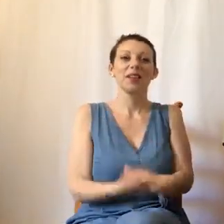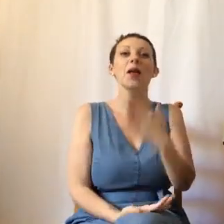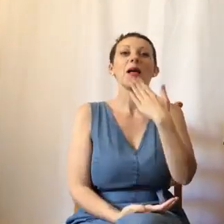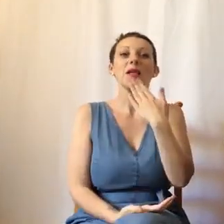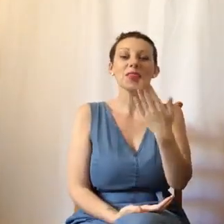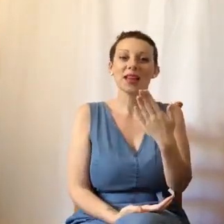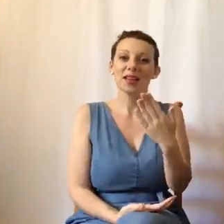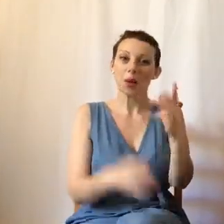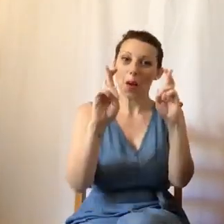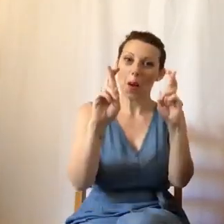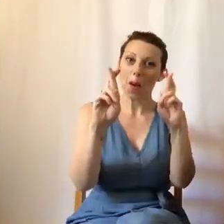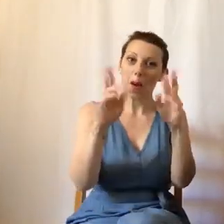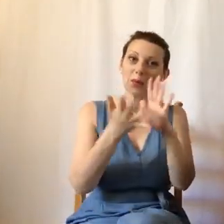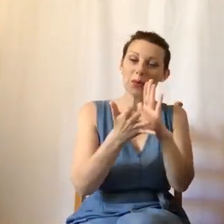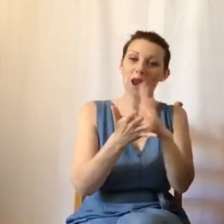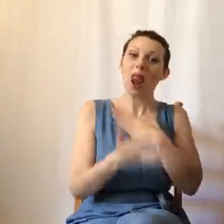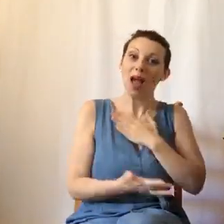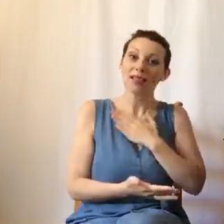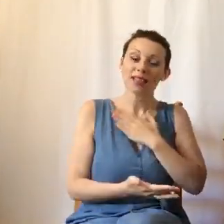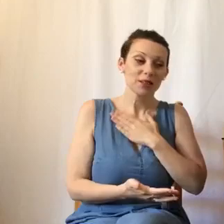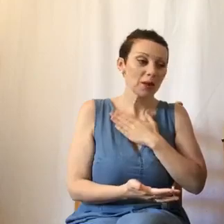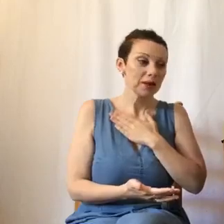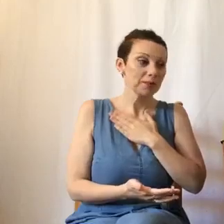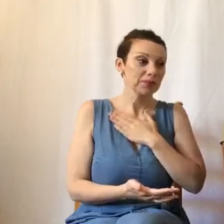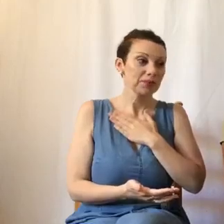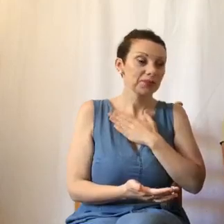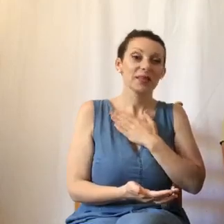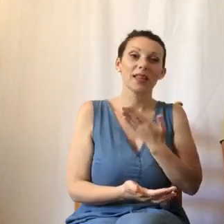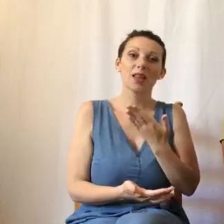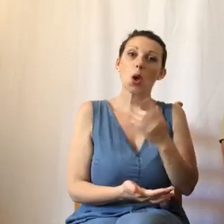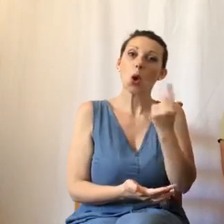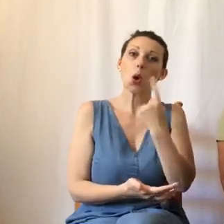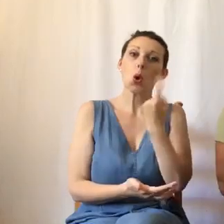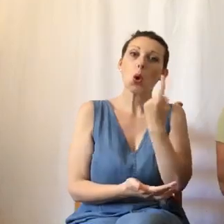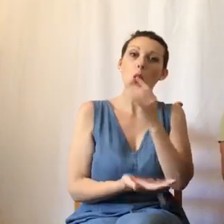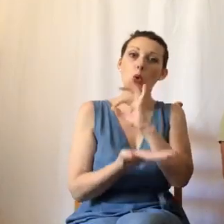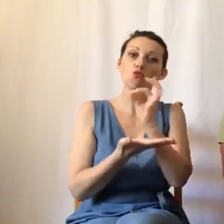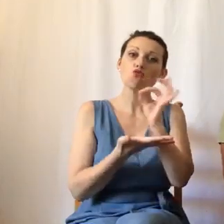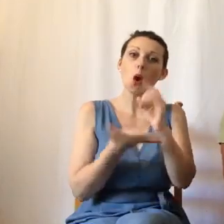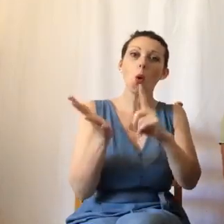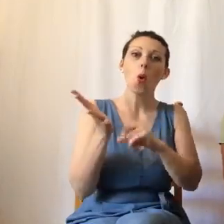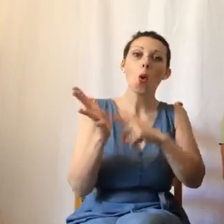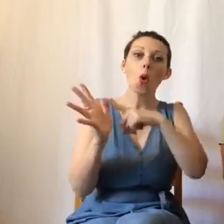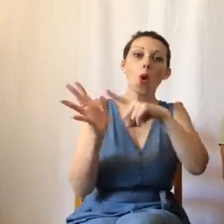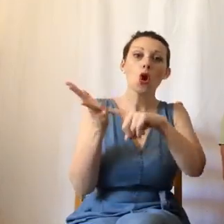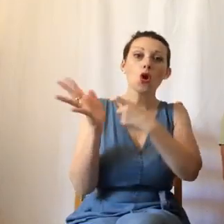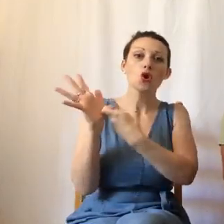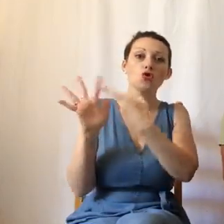Thank you. Hope you like that story. And it's by Lauren Busby.